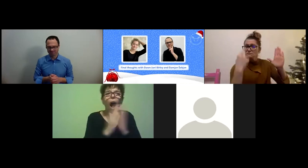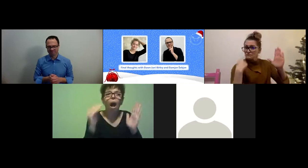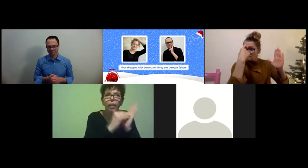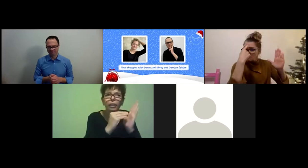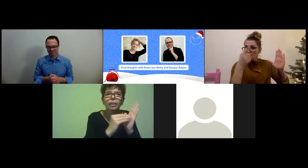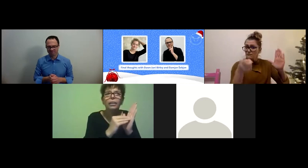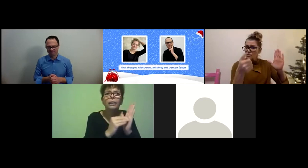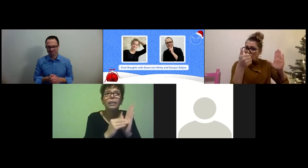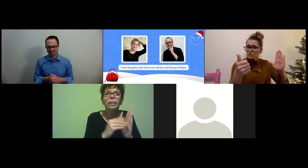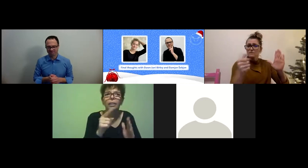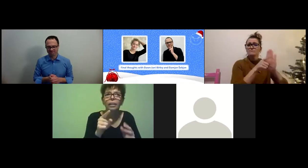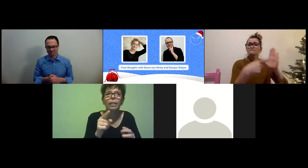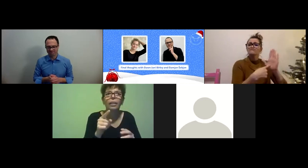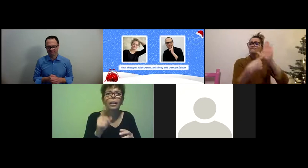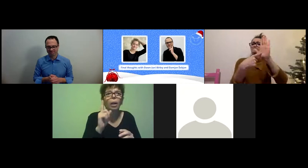like a library.